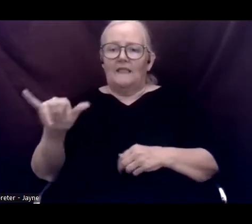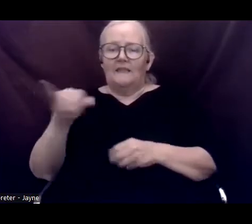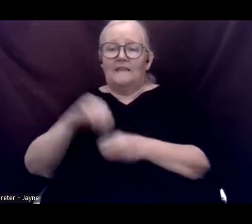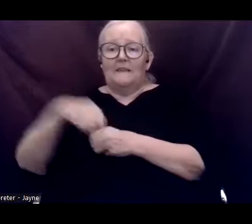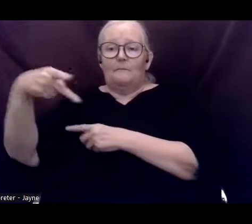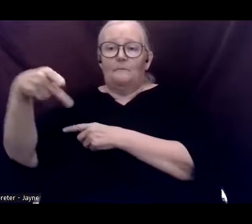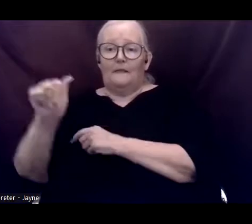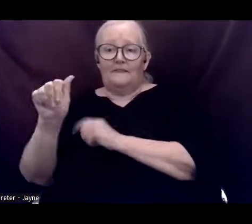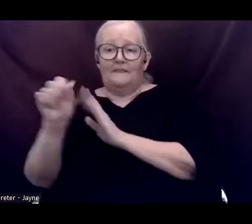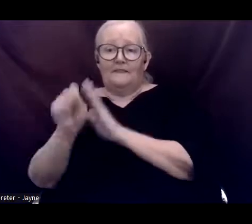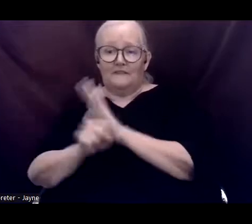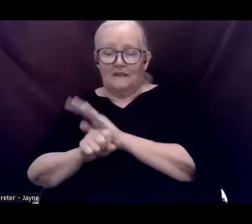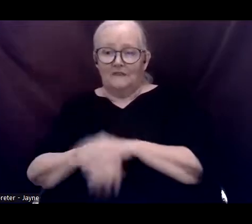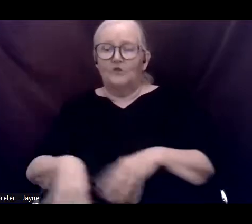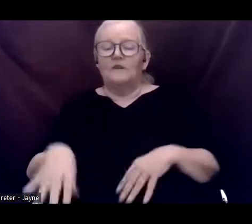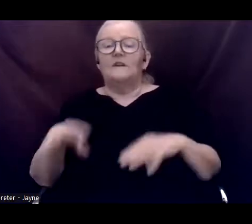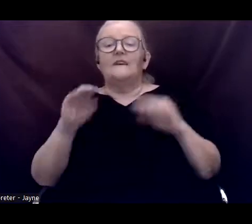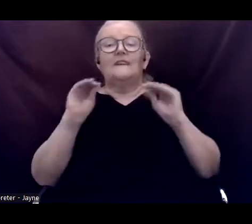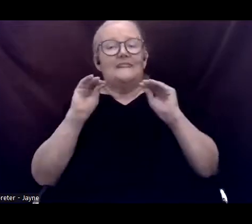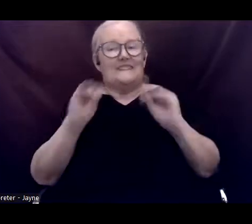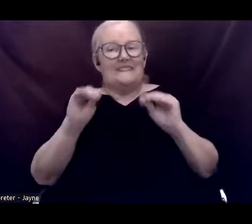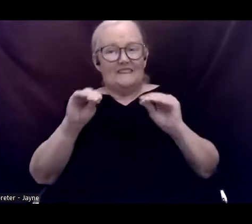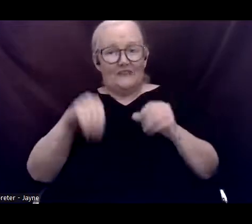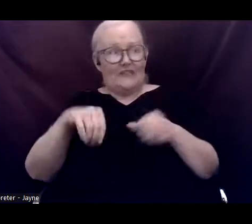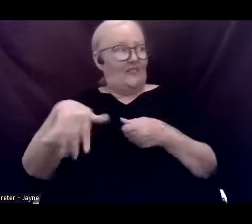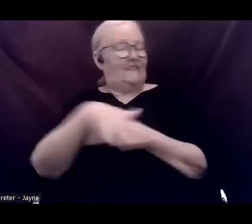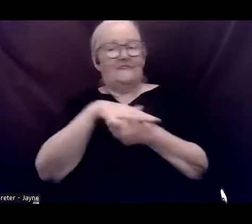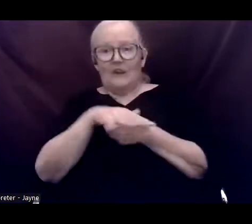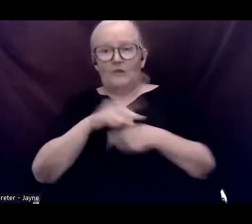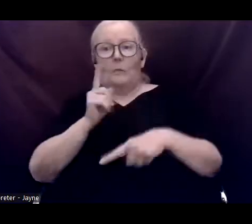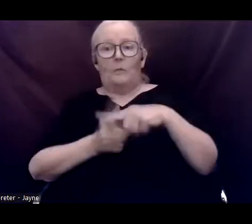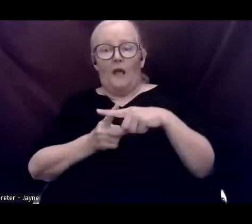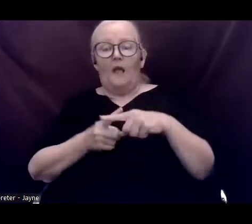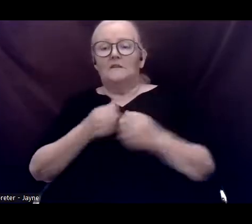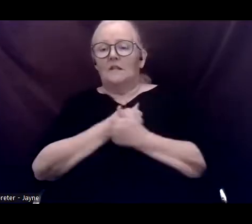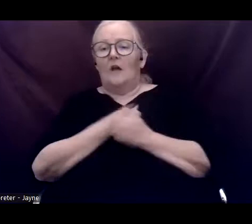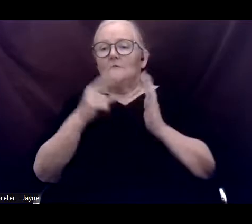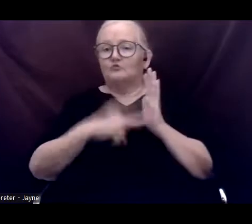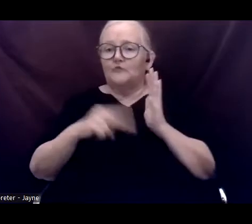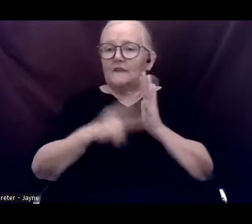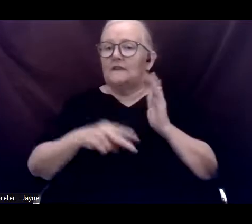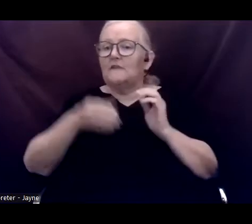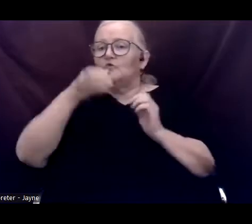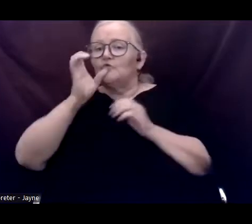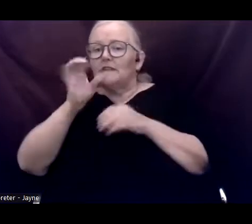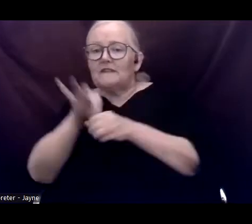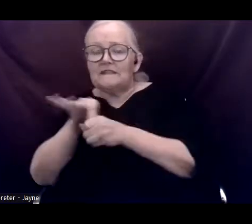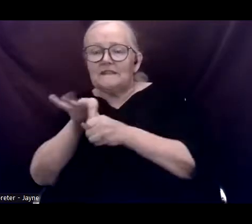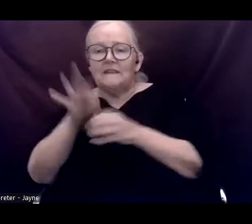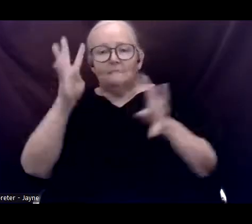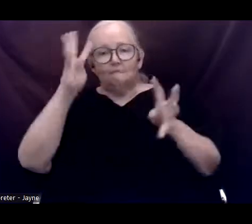guest preaching in this area. Lora loves reading, drinking tea, creating stories, and